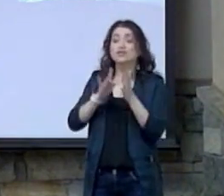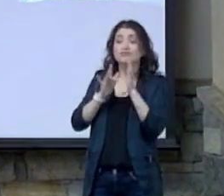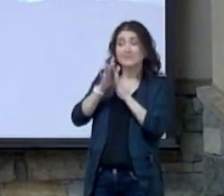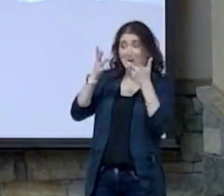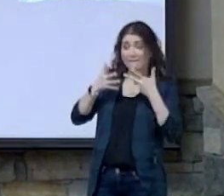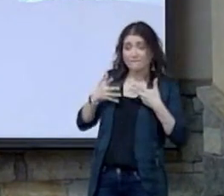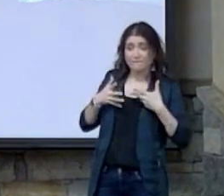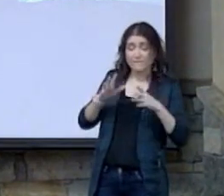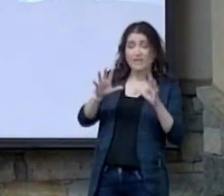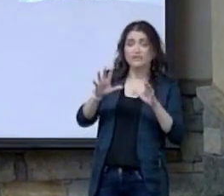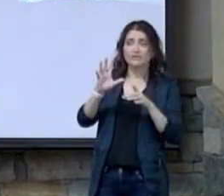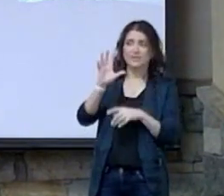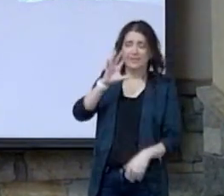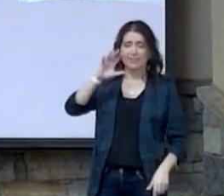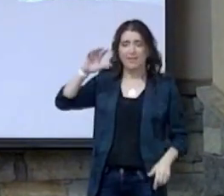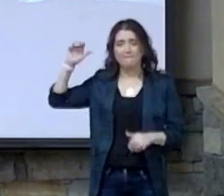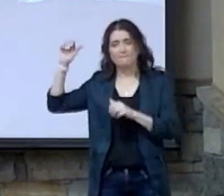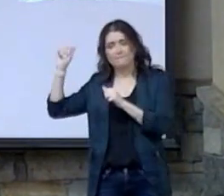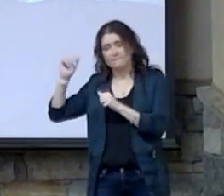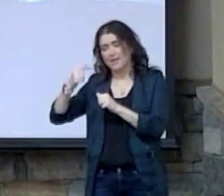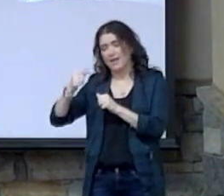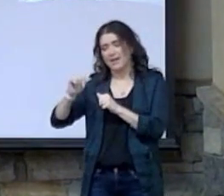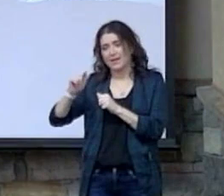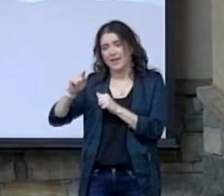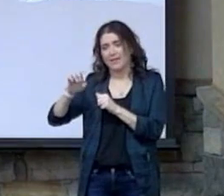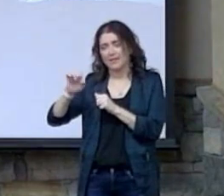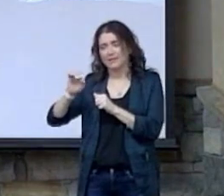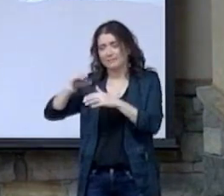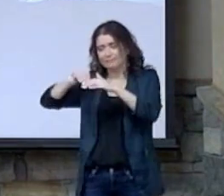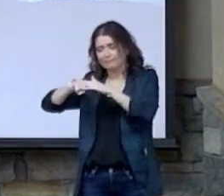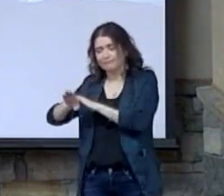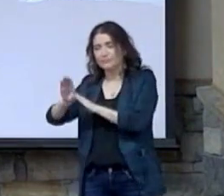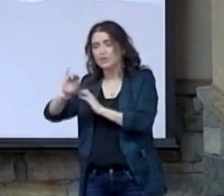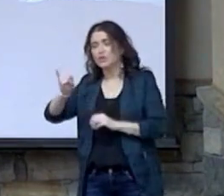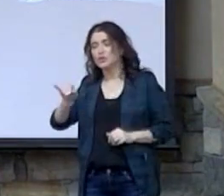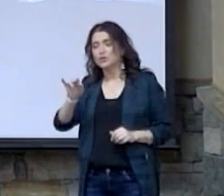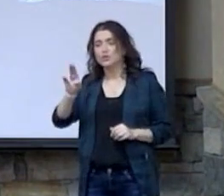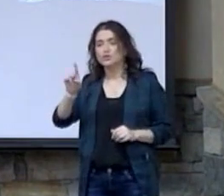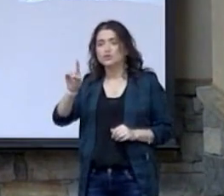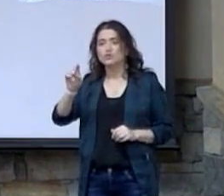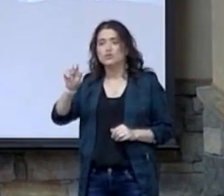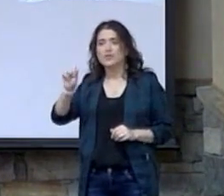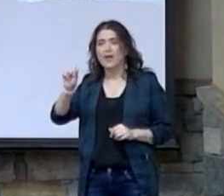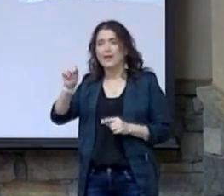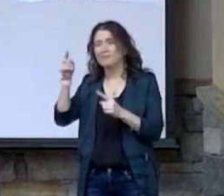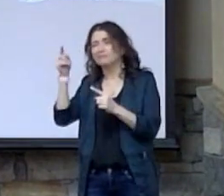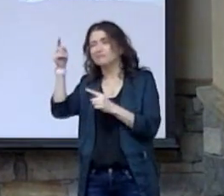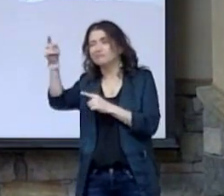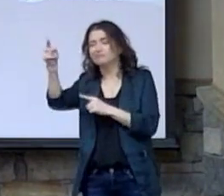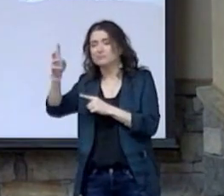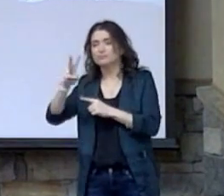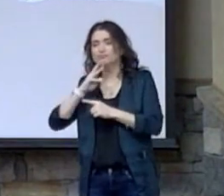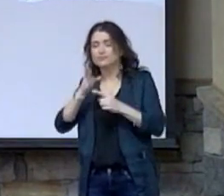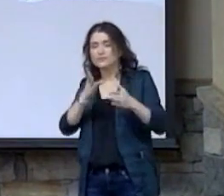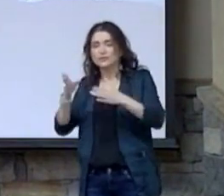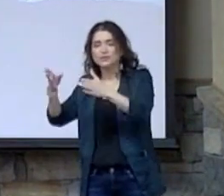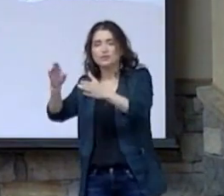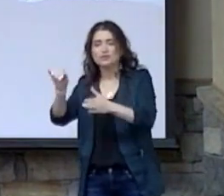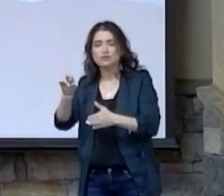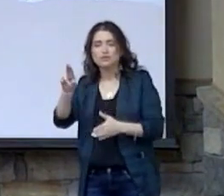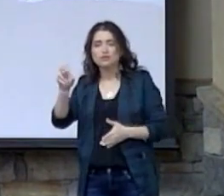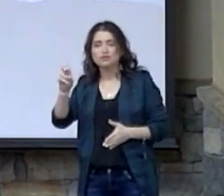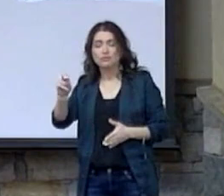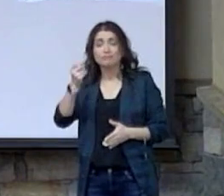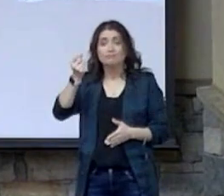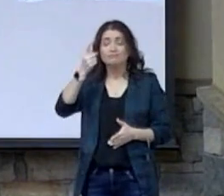he went away from Galilee and entered the region of Judea beyond the Jordan. You see, Jesus is finishing up his ministry